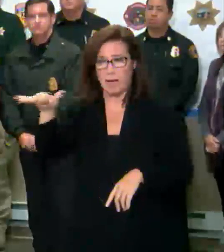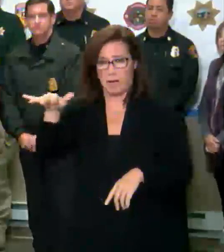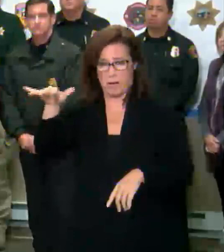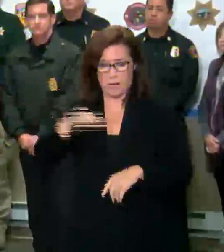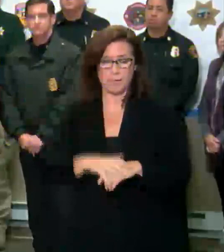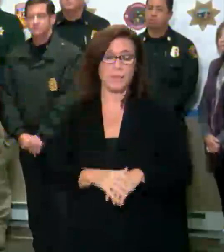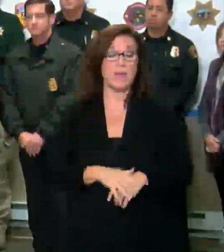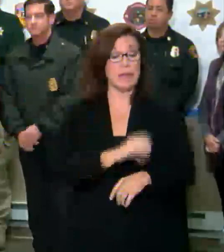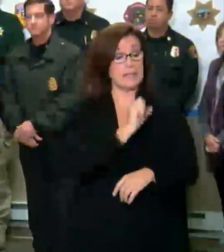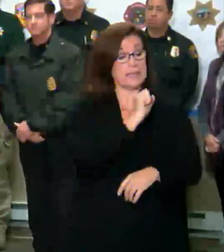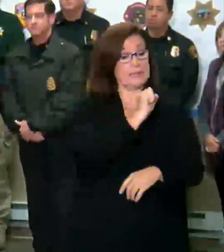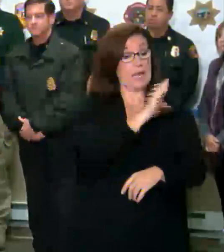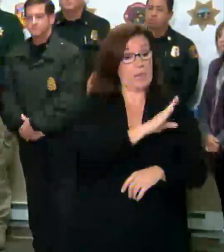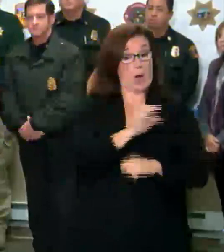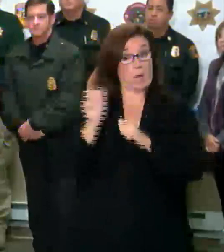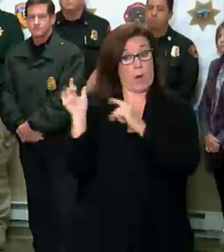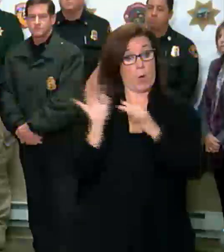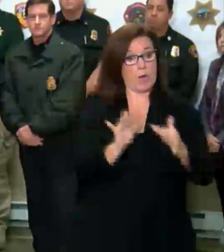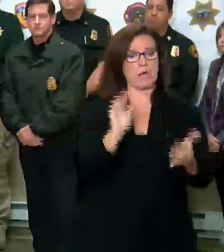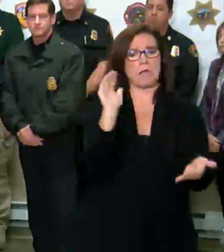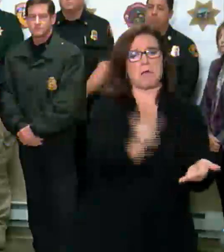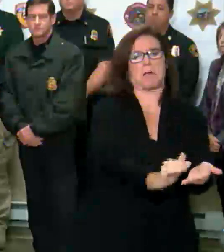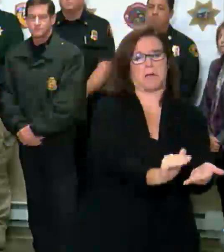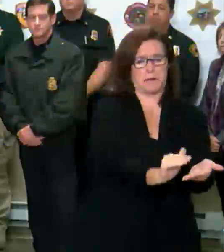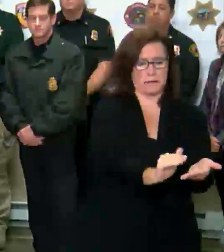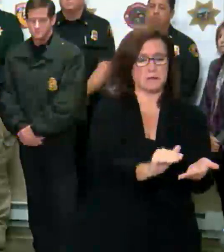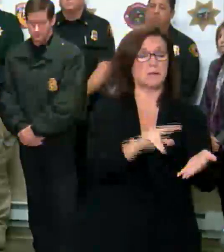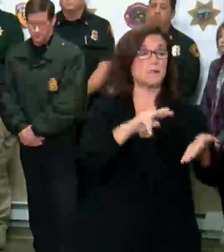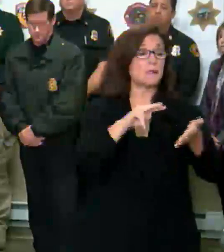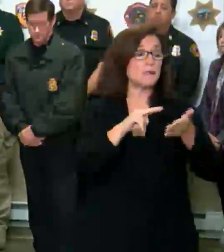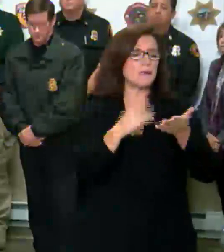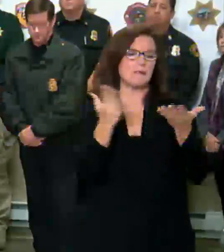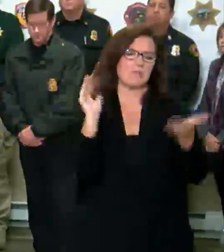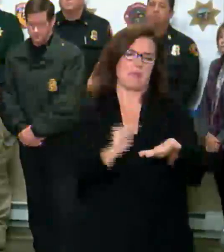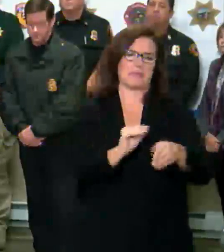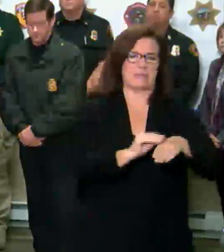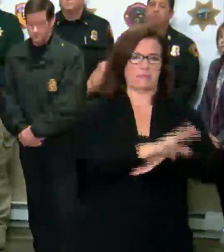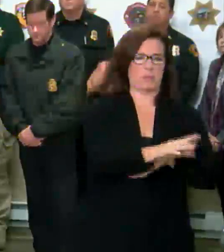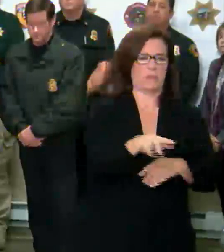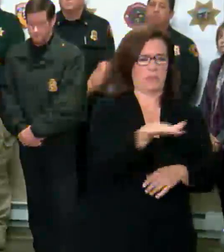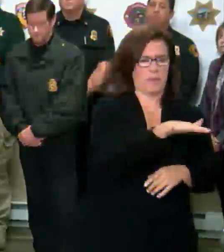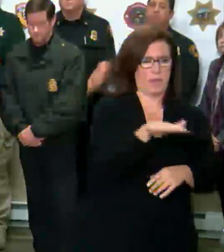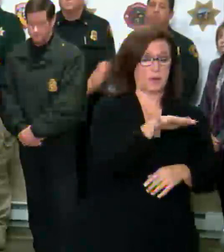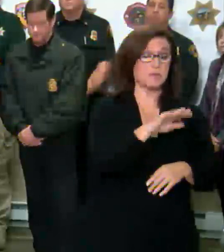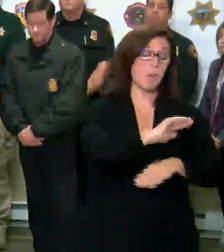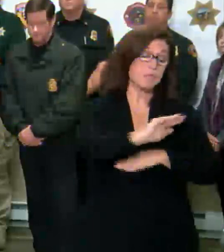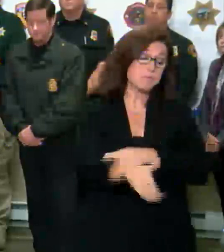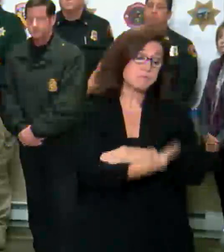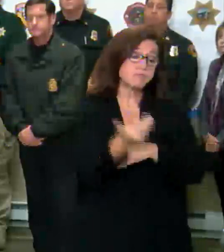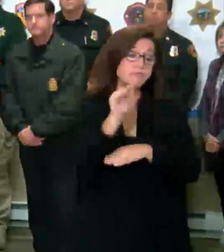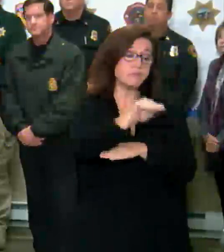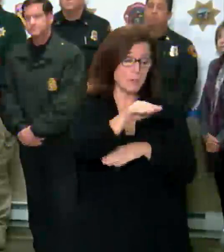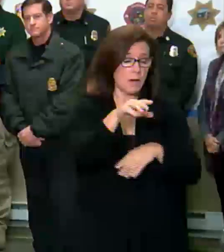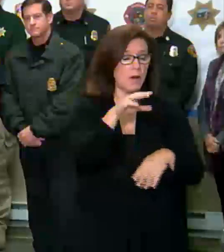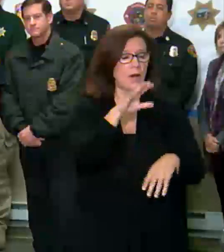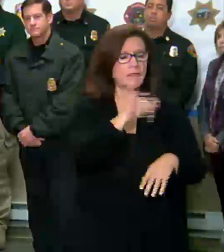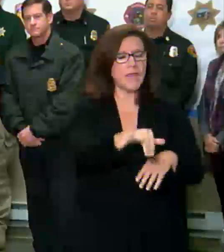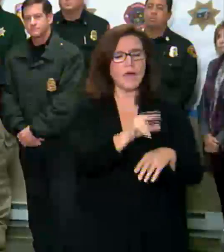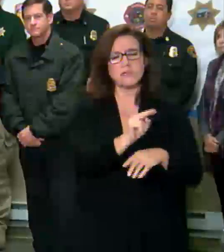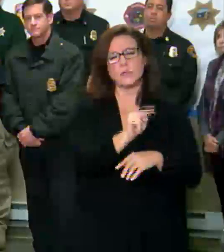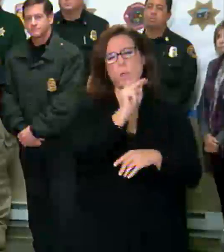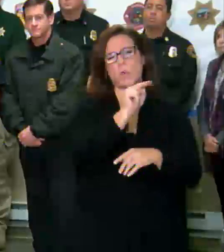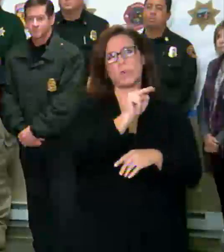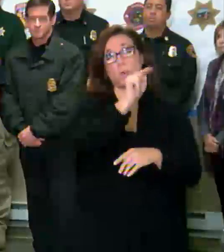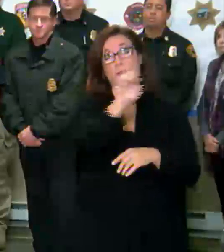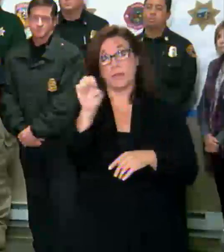winds are going to have less of an influence upon that area. So the winds in Santa Barbara County tonight, tomorrow morning, are generally be north to northeast, probably gusting around